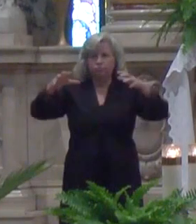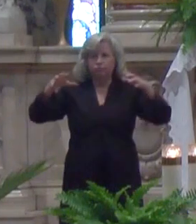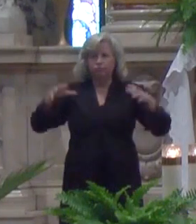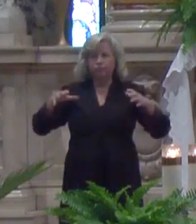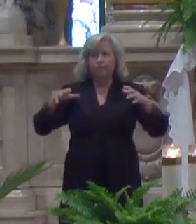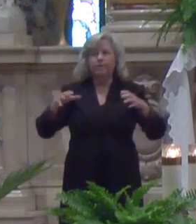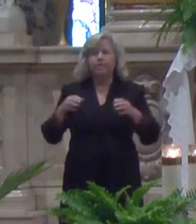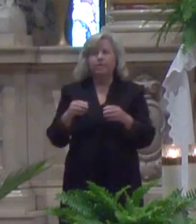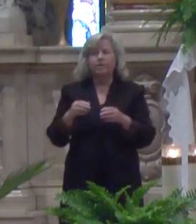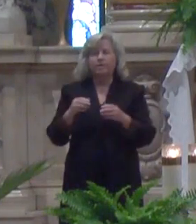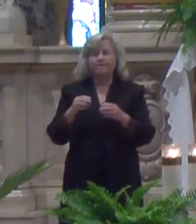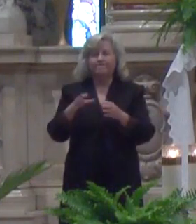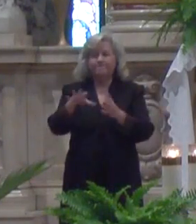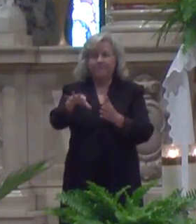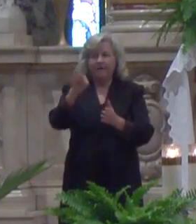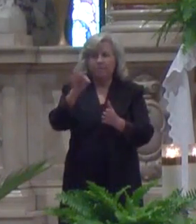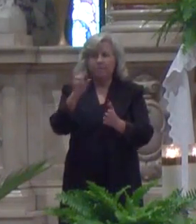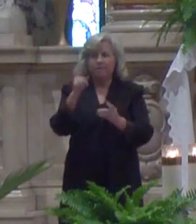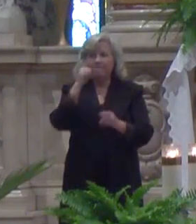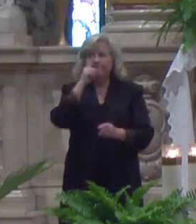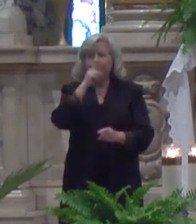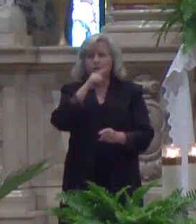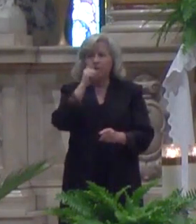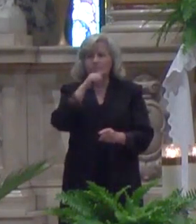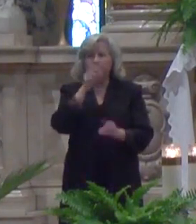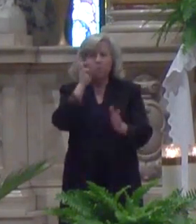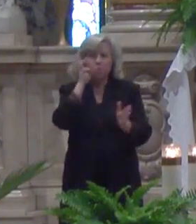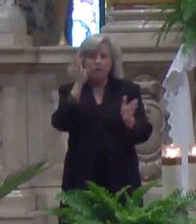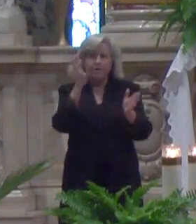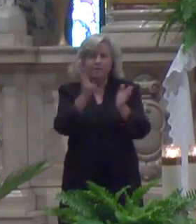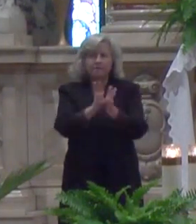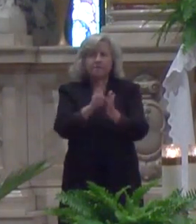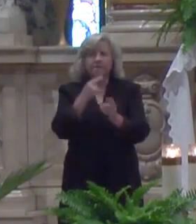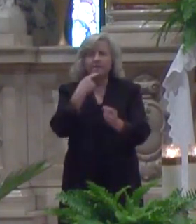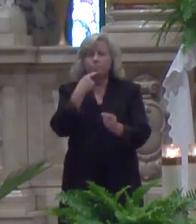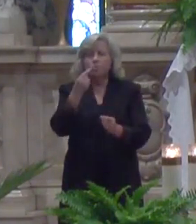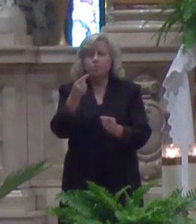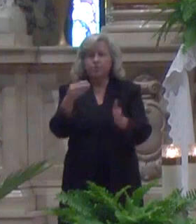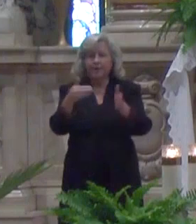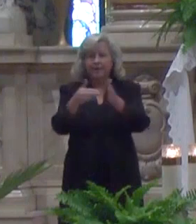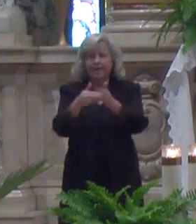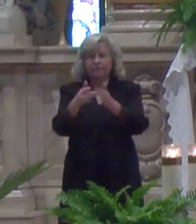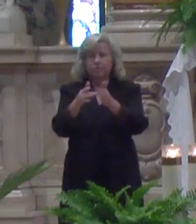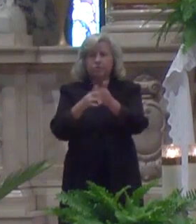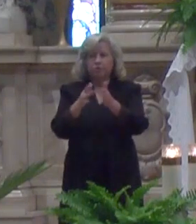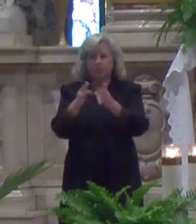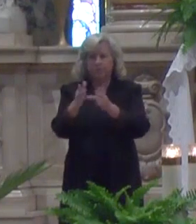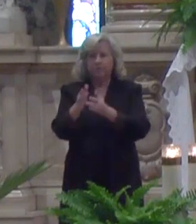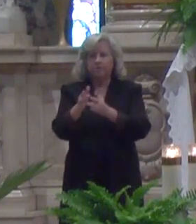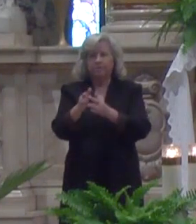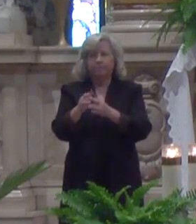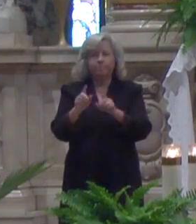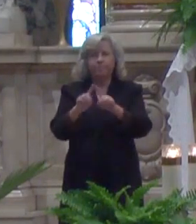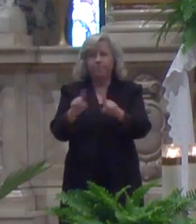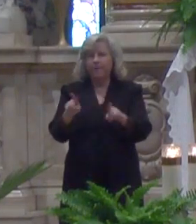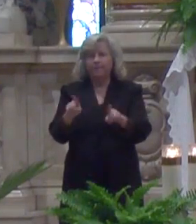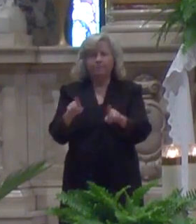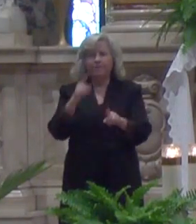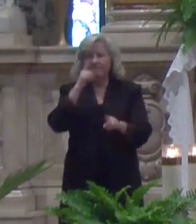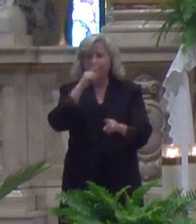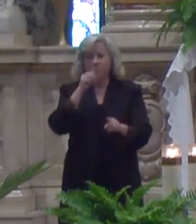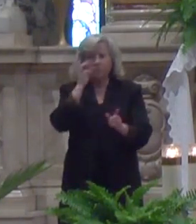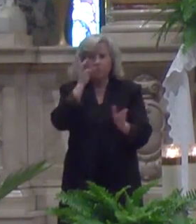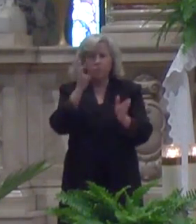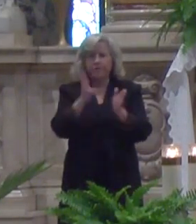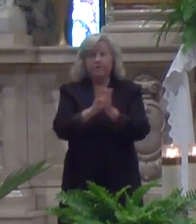trying to obtain false testimony against Jesus in order to put him to death, but they found none, though many false